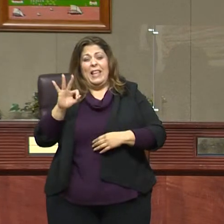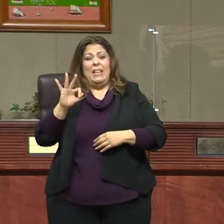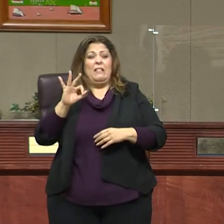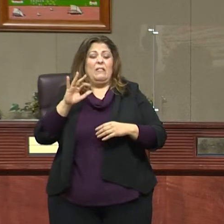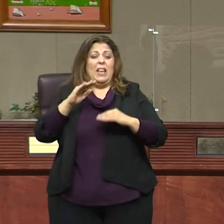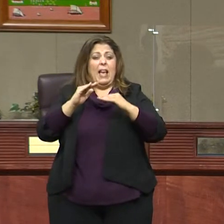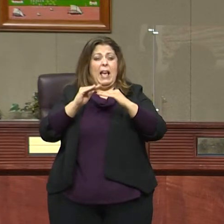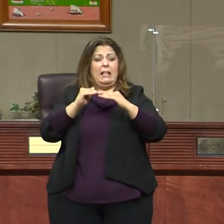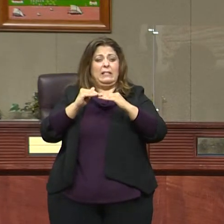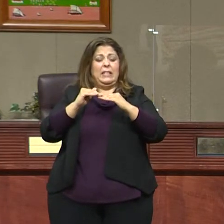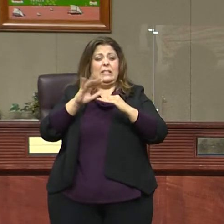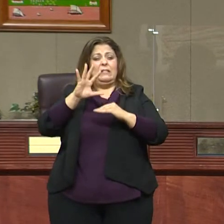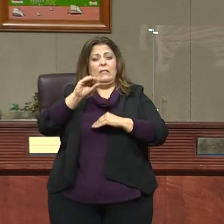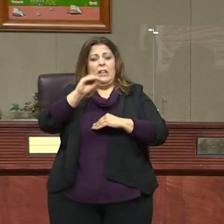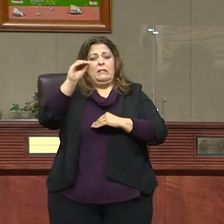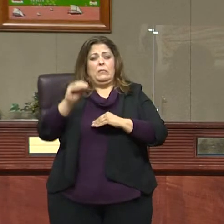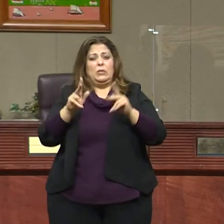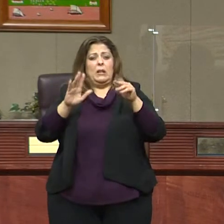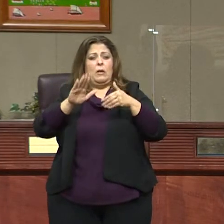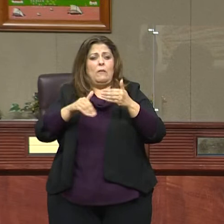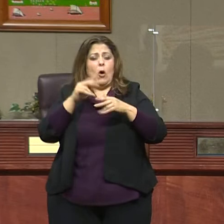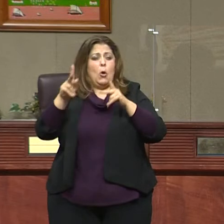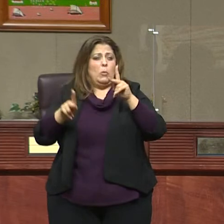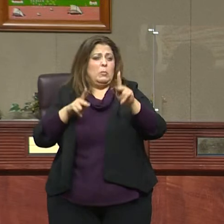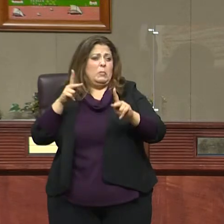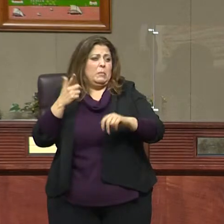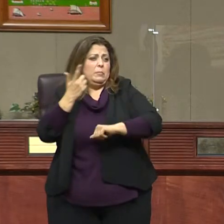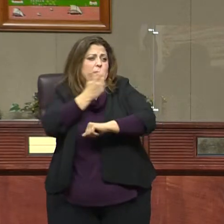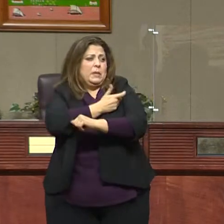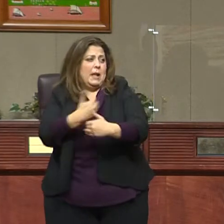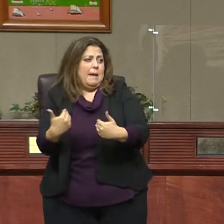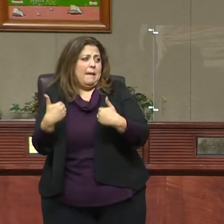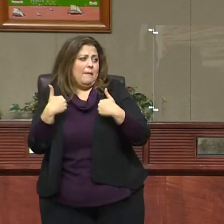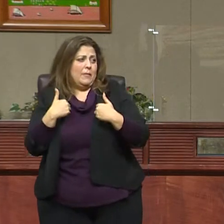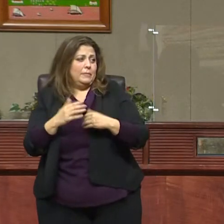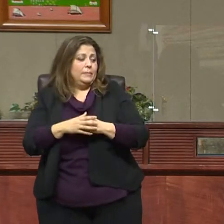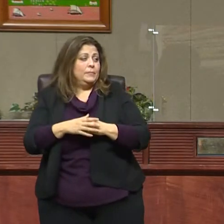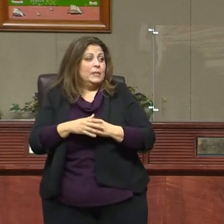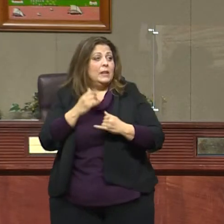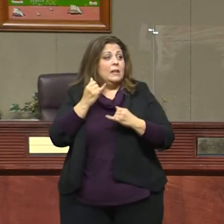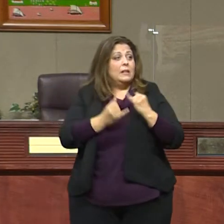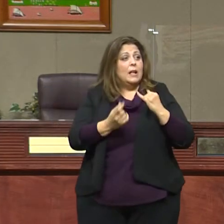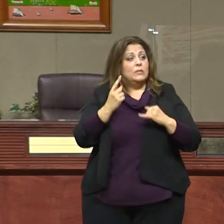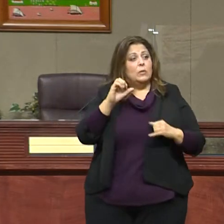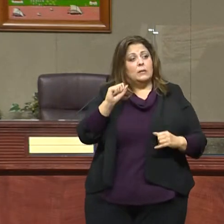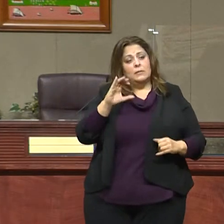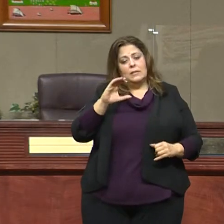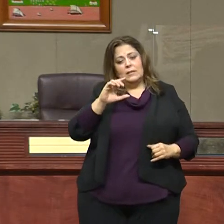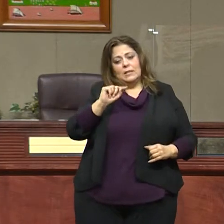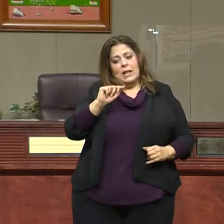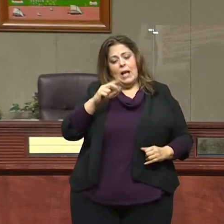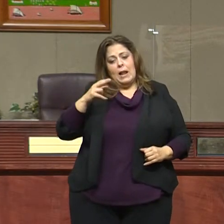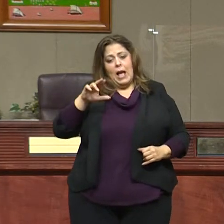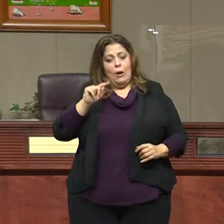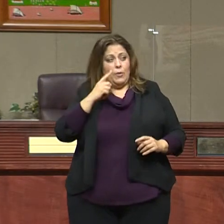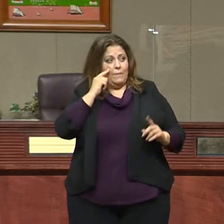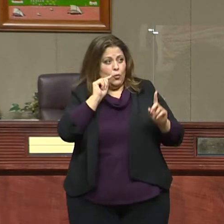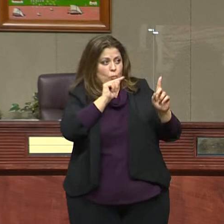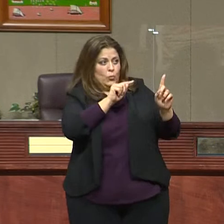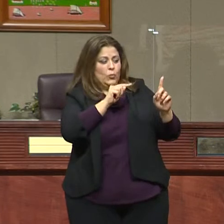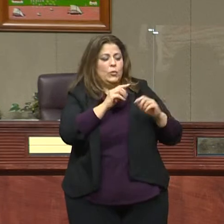inoculated. Thank you. And this last one is for Scott Howitt with OCPS. This question comes from Steve Mort